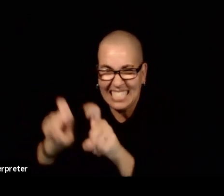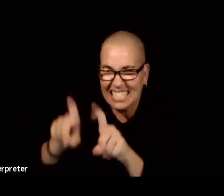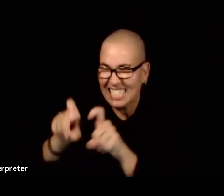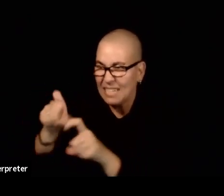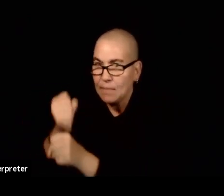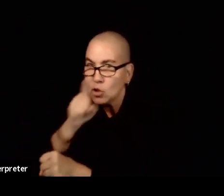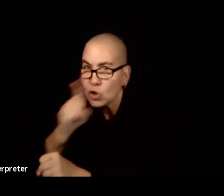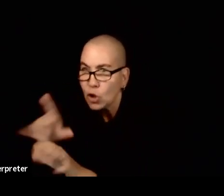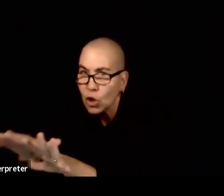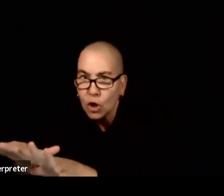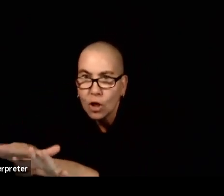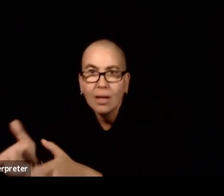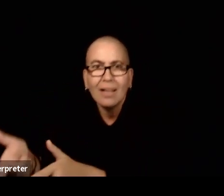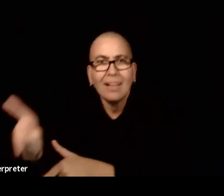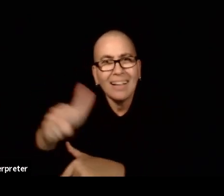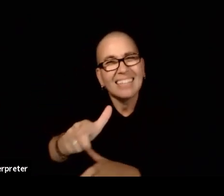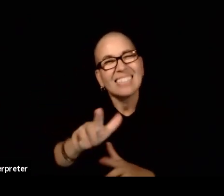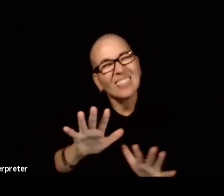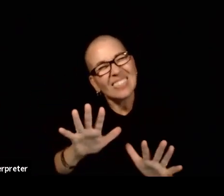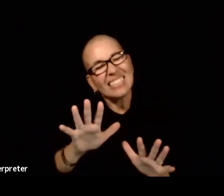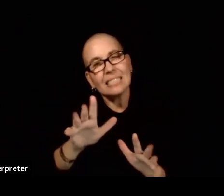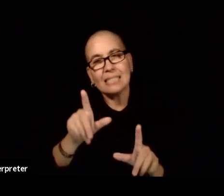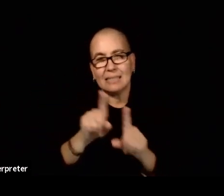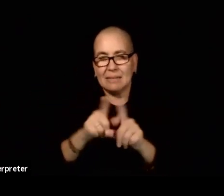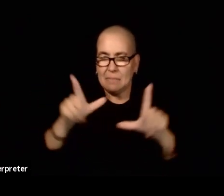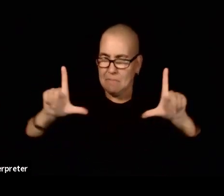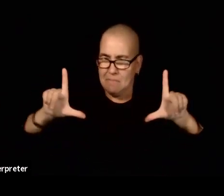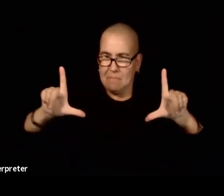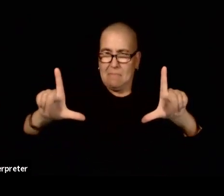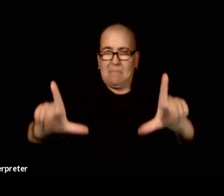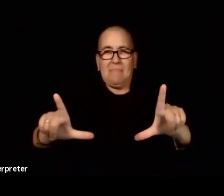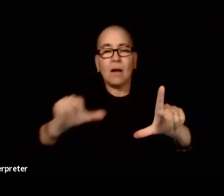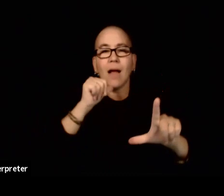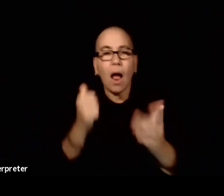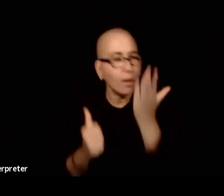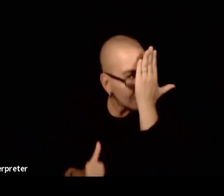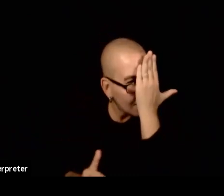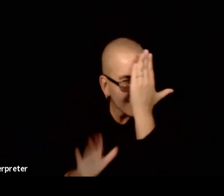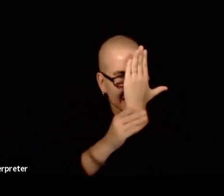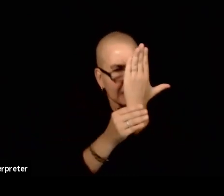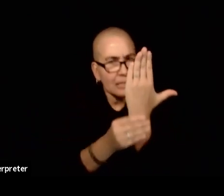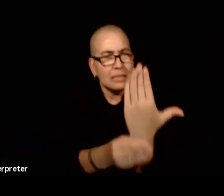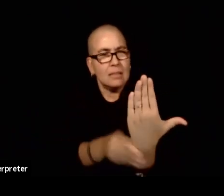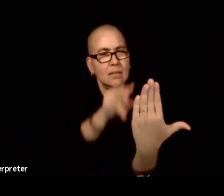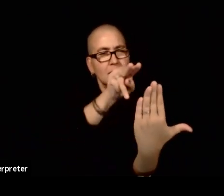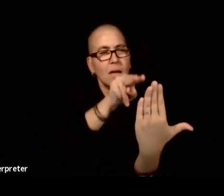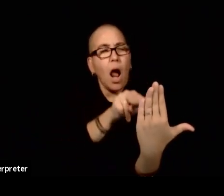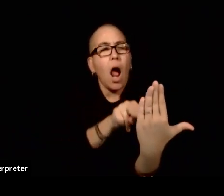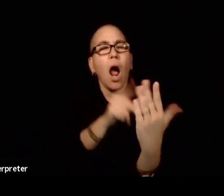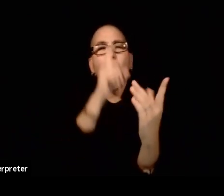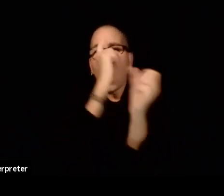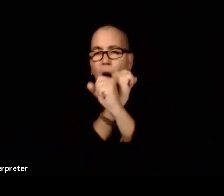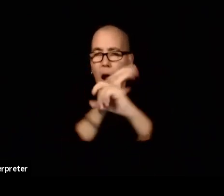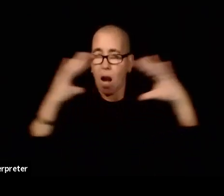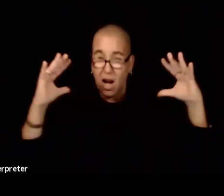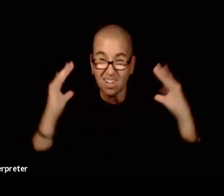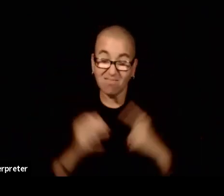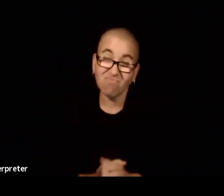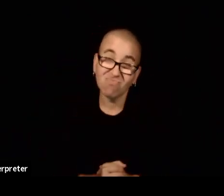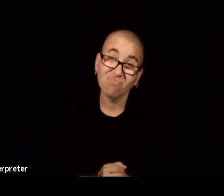the issue. It's the trends. It's more granular data that we have at a local, more localized